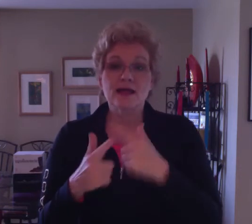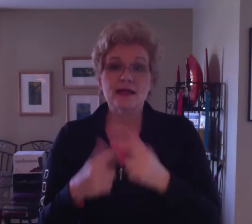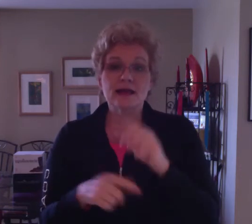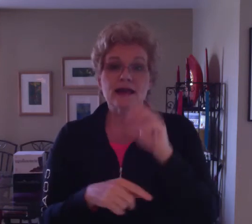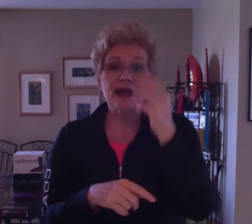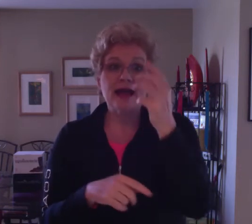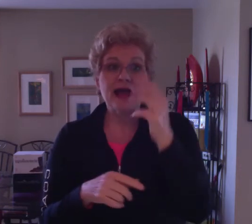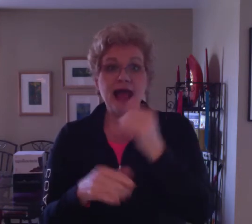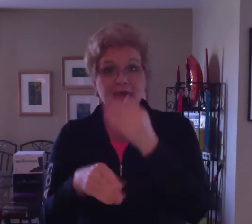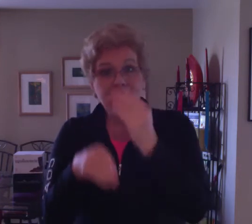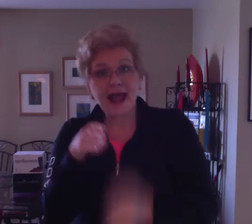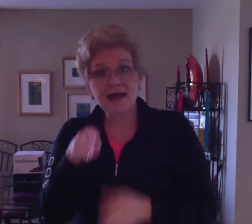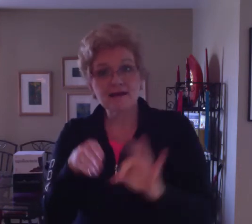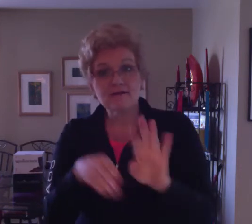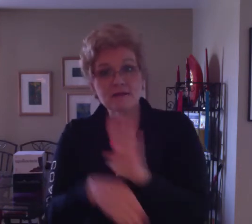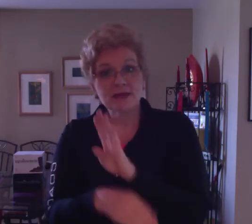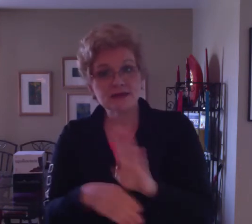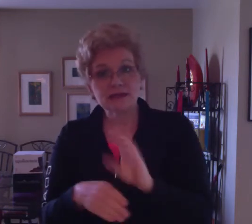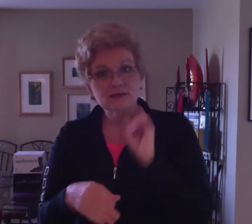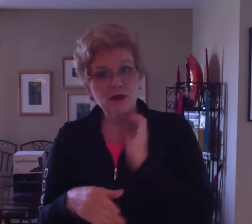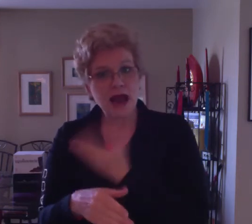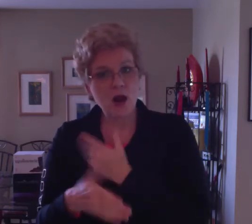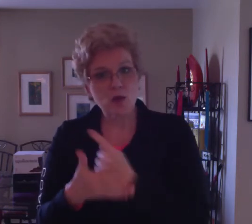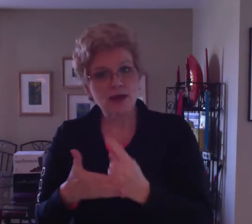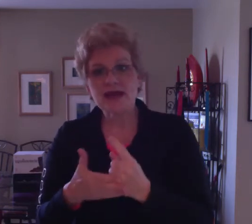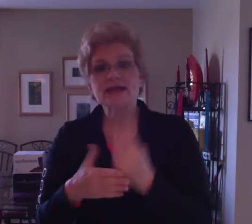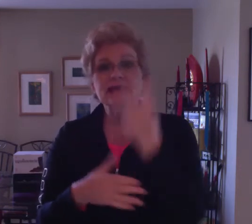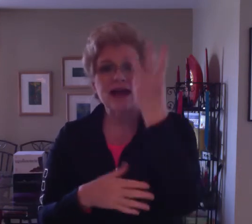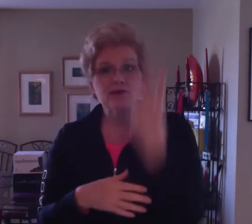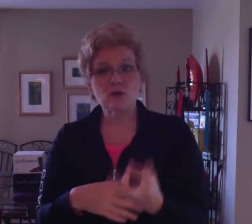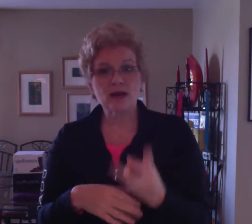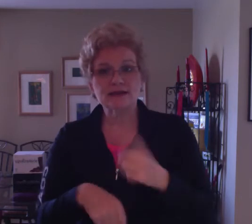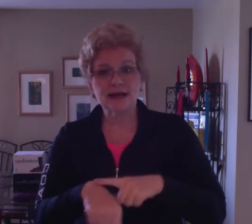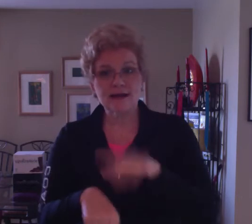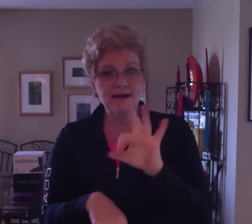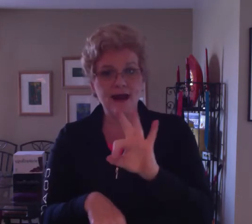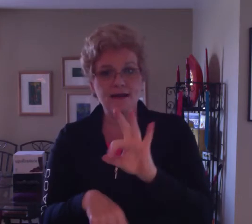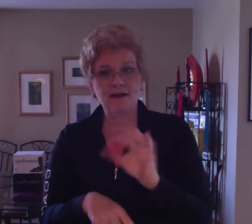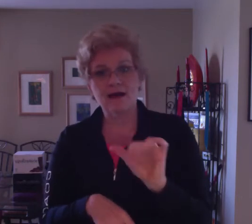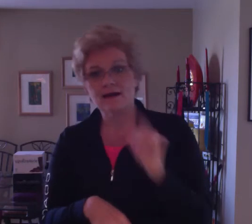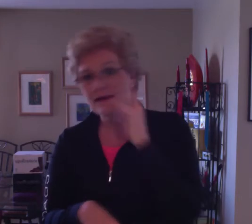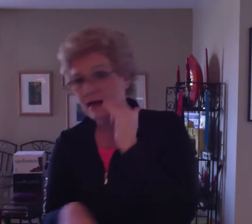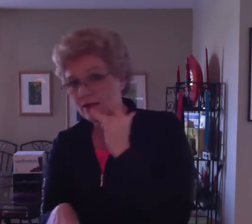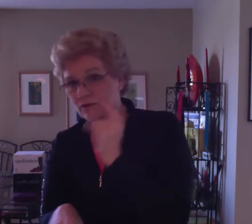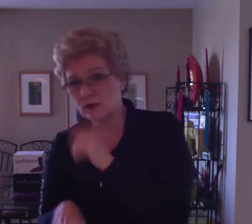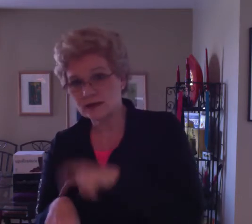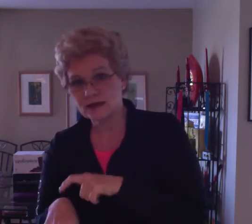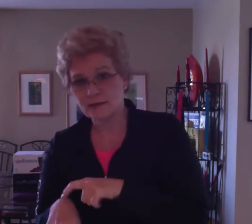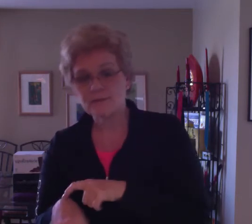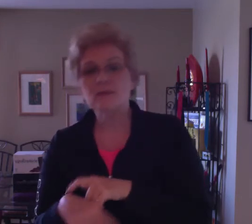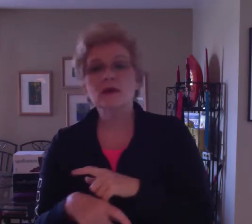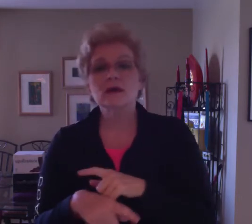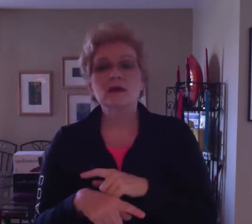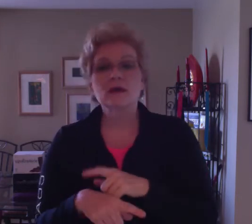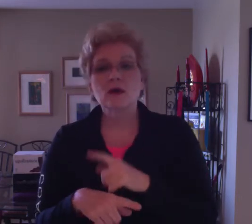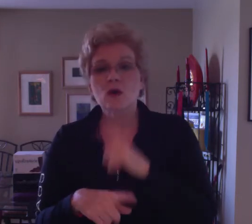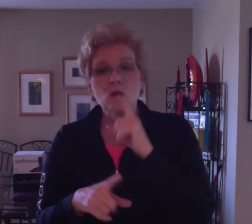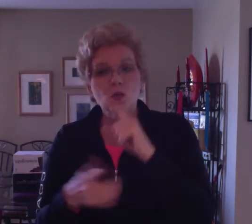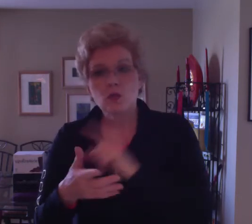11:59 Eastern Standard Time. And what that means is, first of all, we do the business within a week. It's not like a full month's business and you get paid